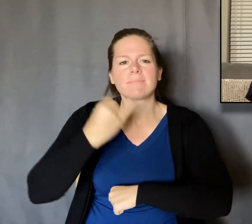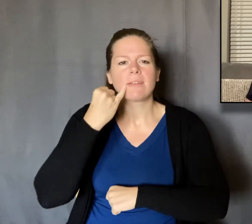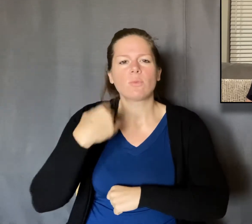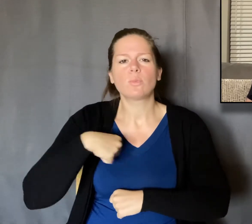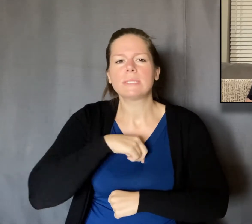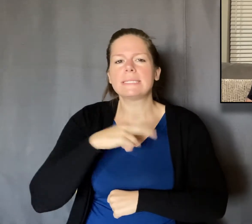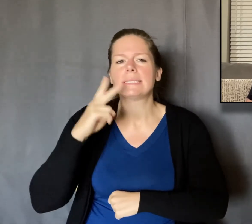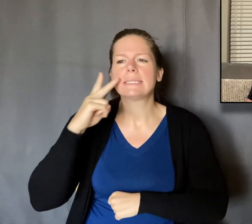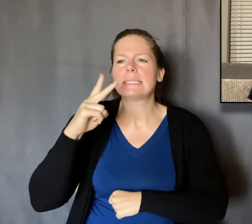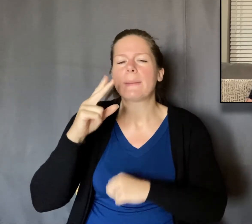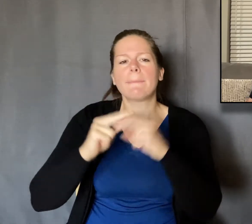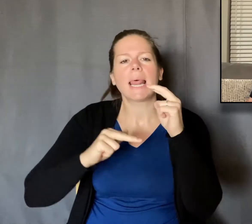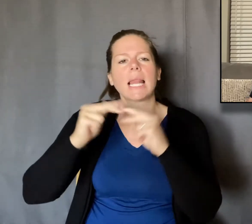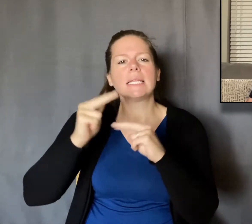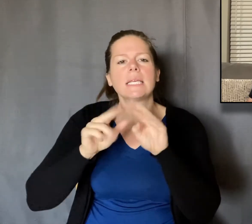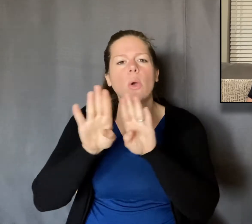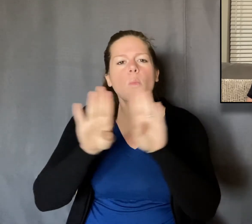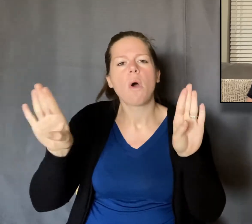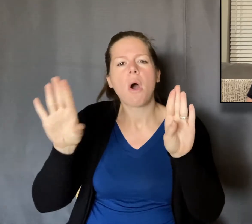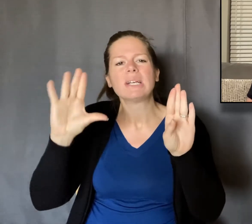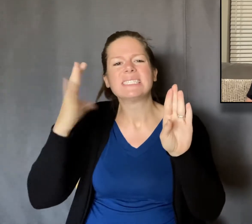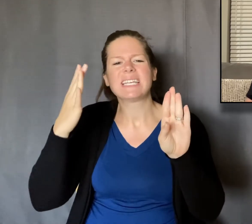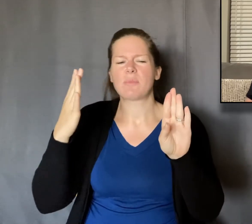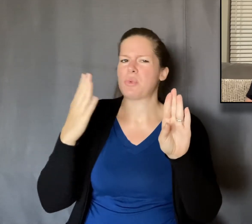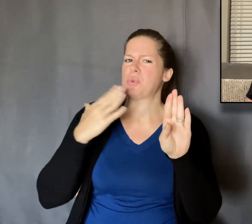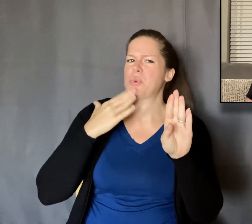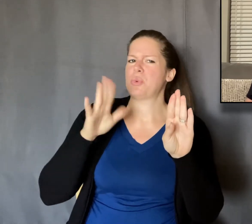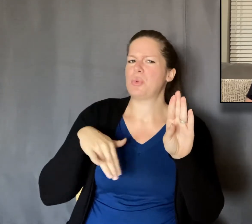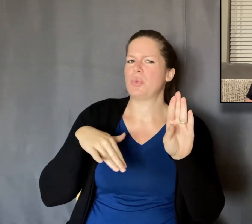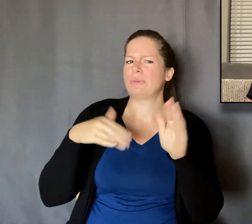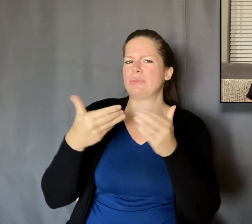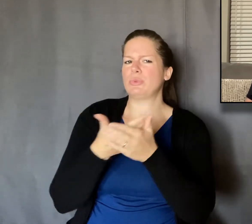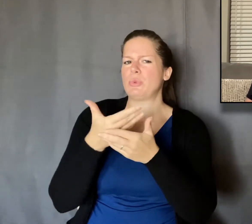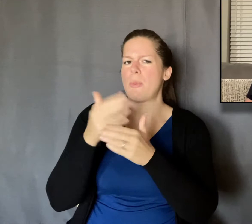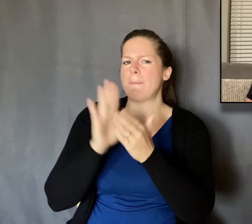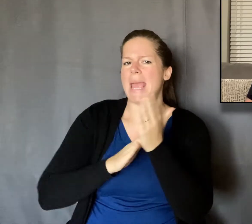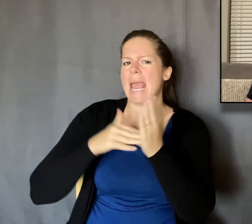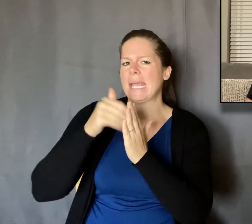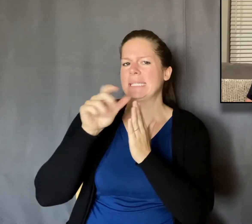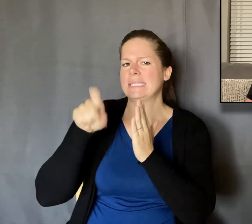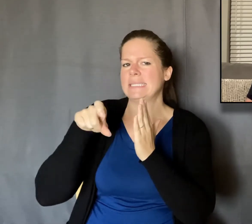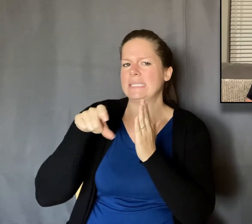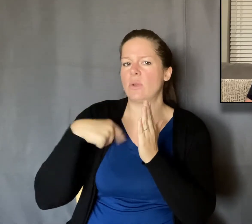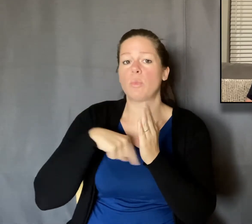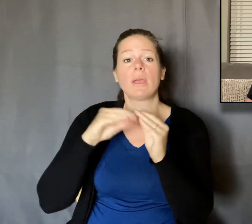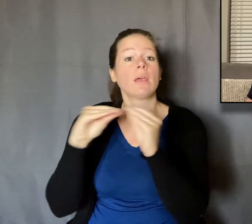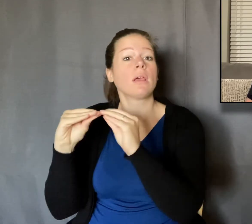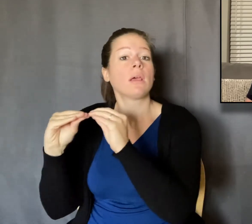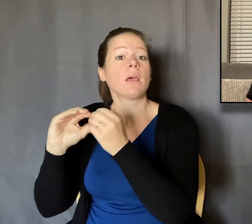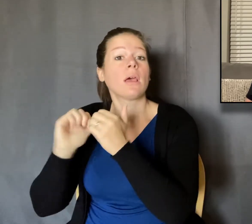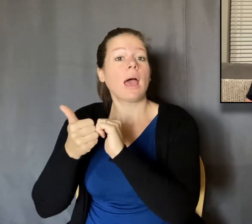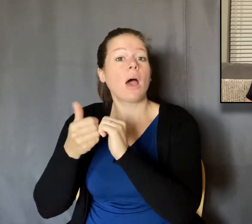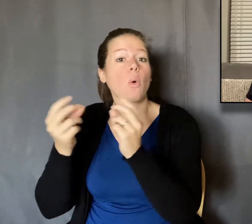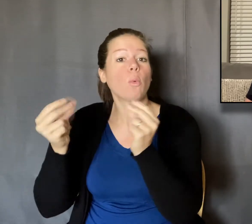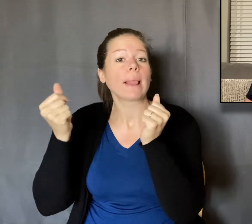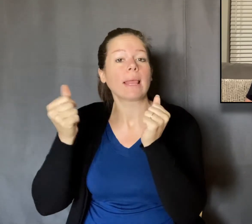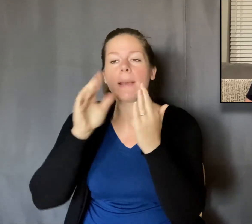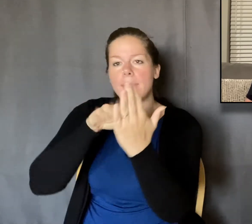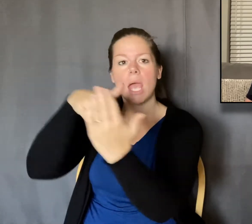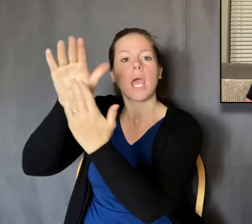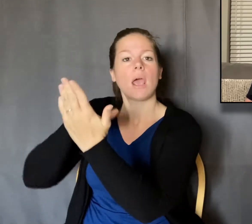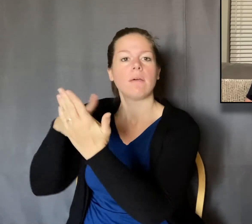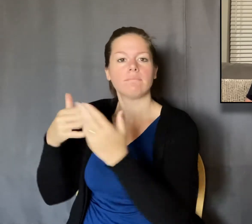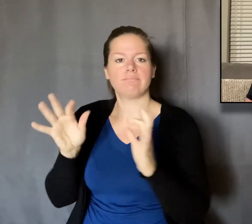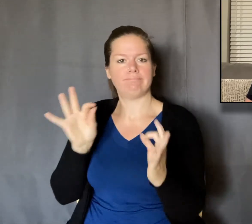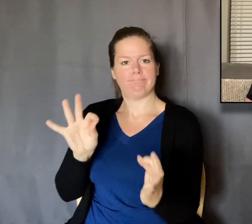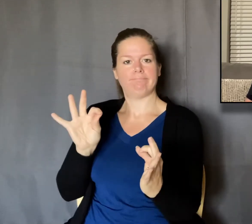good on the outside, and we paint over it. Well, what he's saying is basically, you look real clean and painted over, whitewashed on